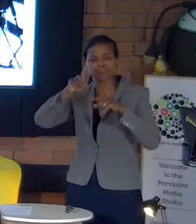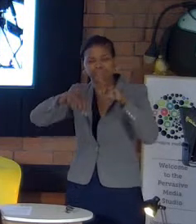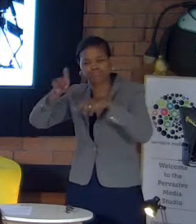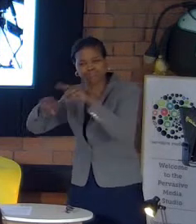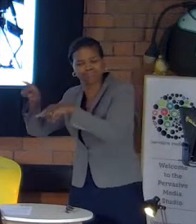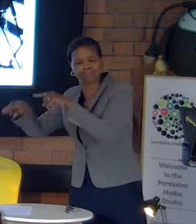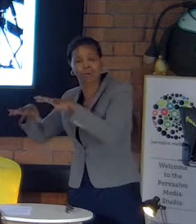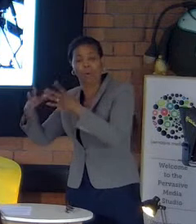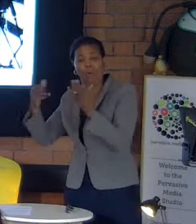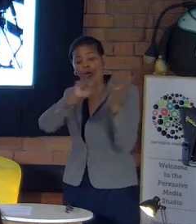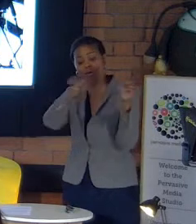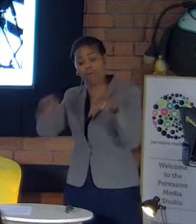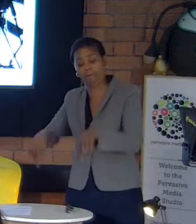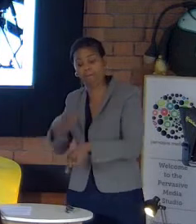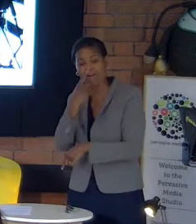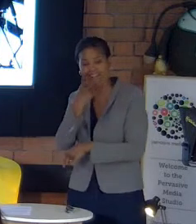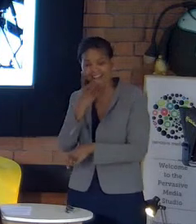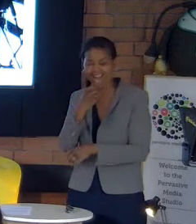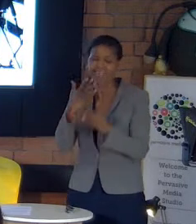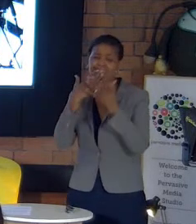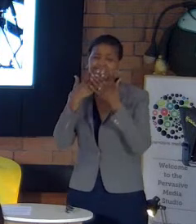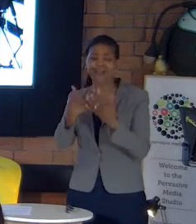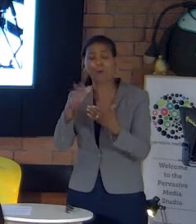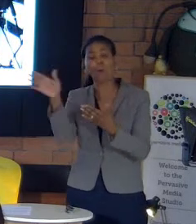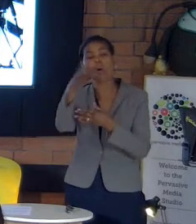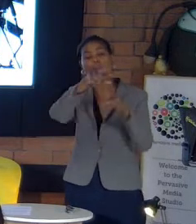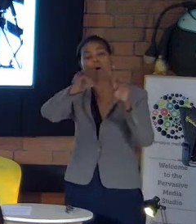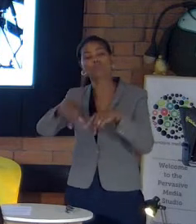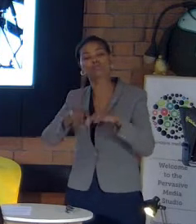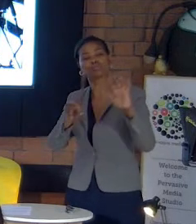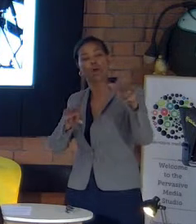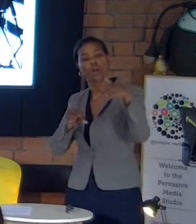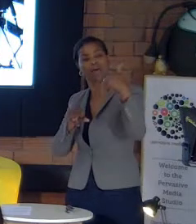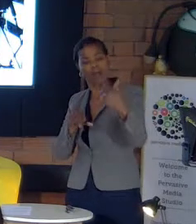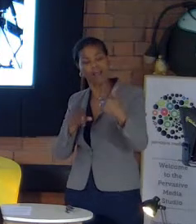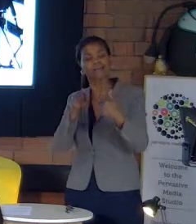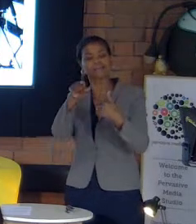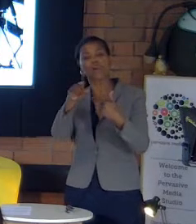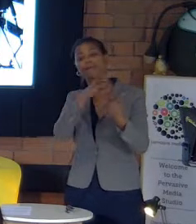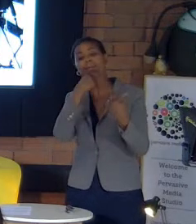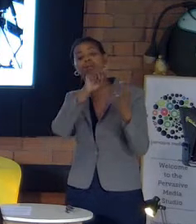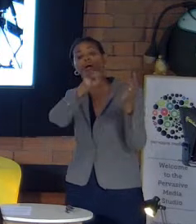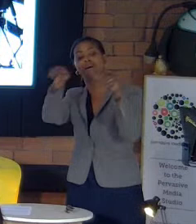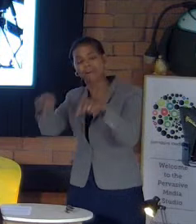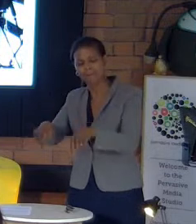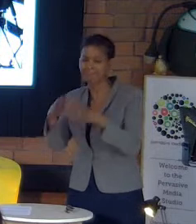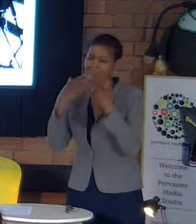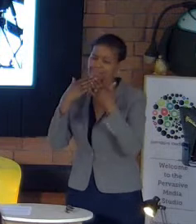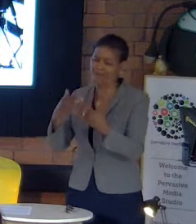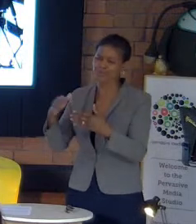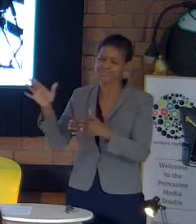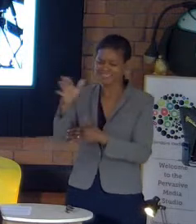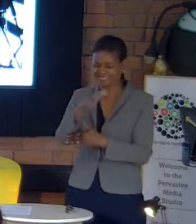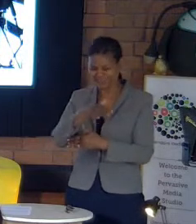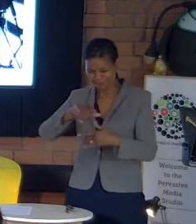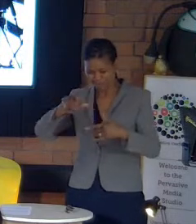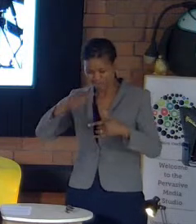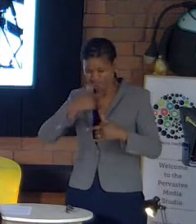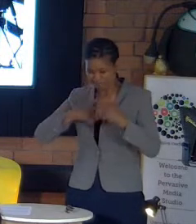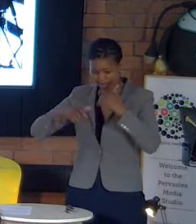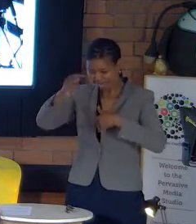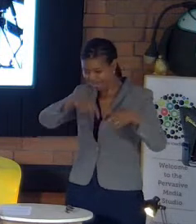I want to say a massive thank you to everyone who's watching online, and for those of you who've come into the building. I cannot tell you how much it warms my heart to see physical bodies